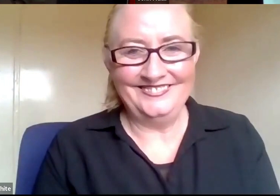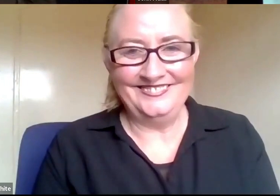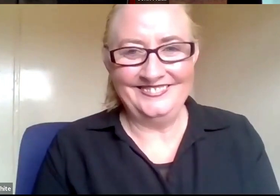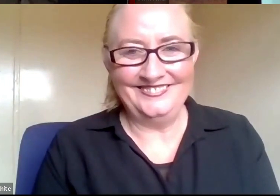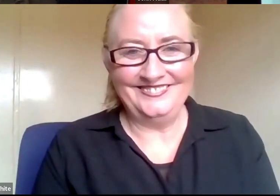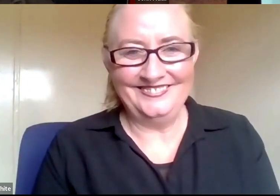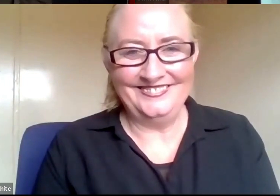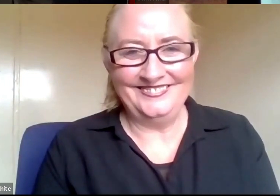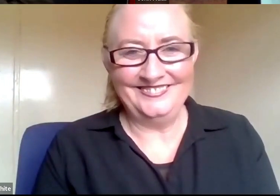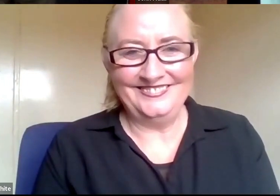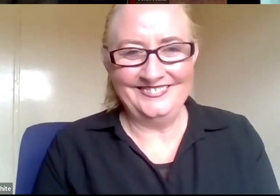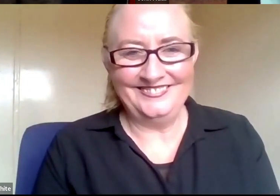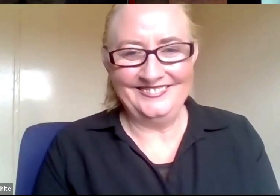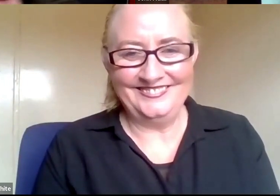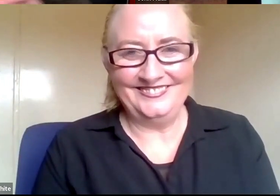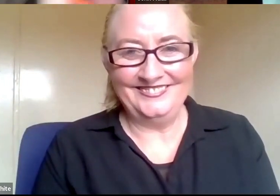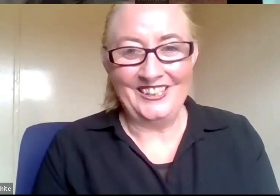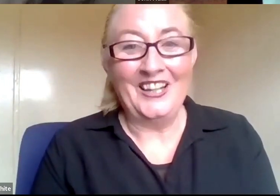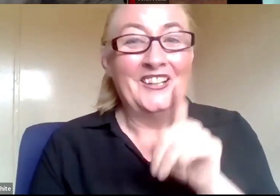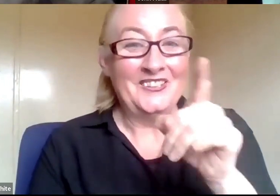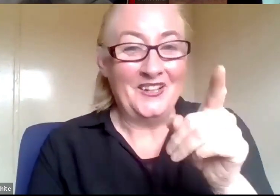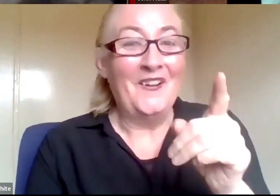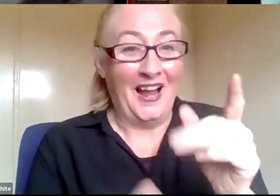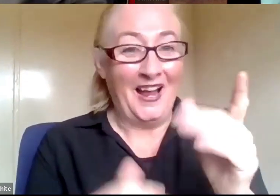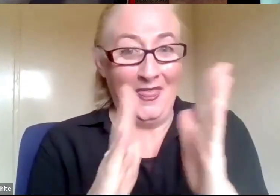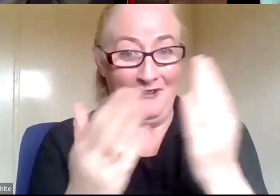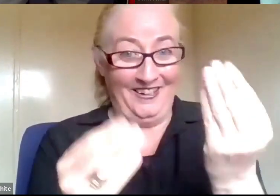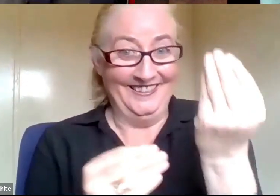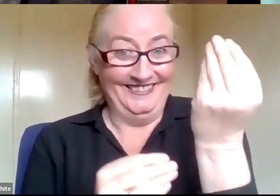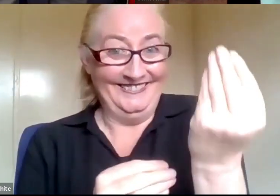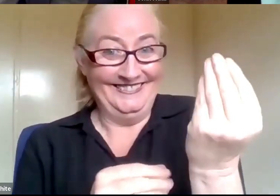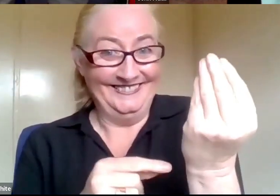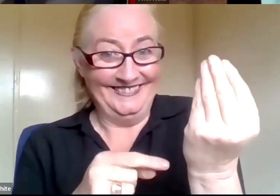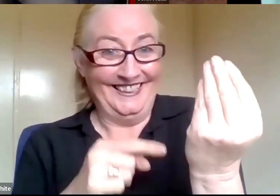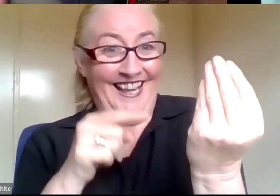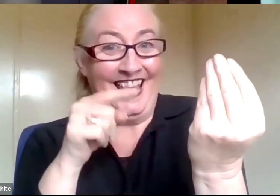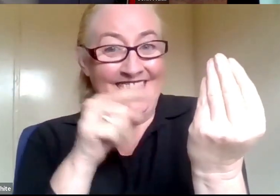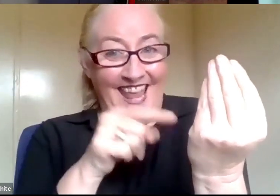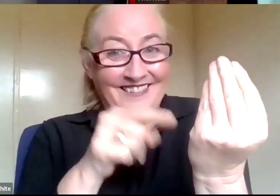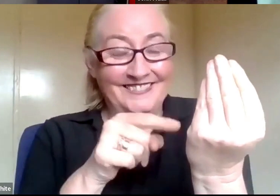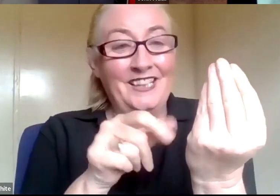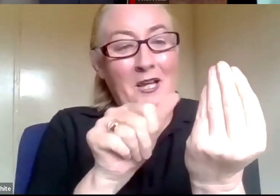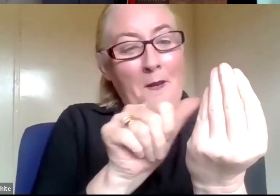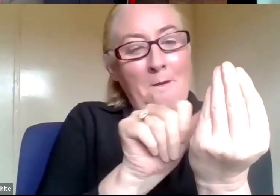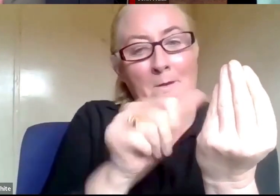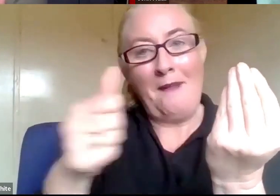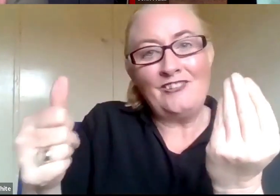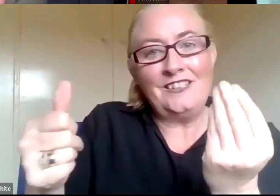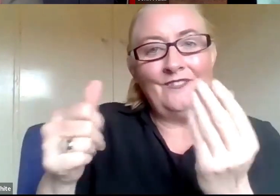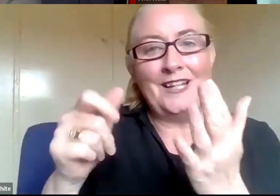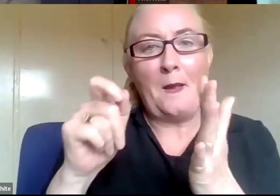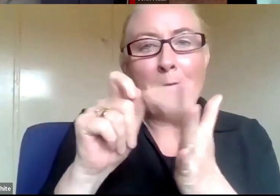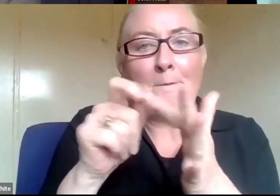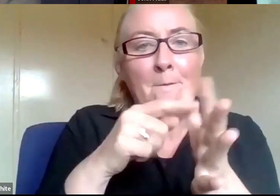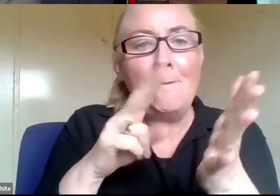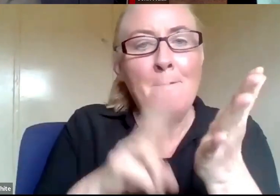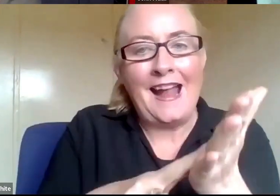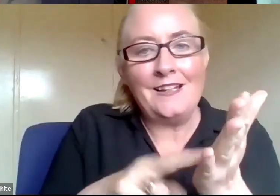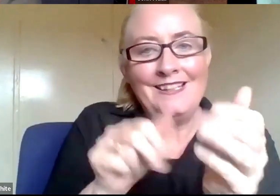it up. That's the series, the PAN series of paperbacks.